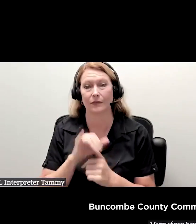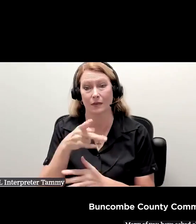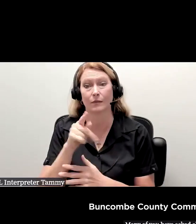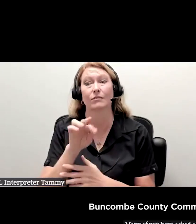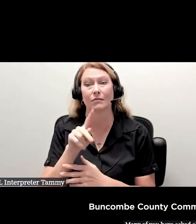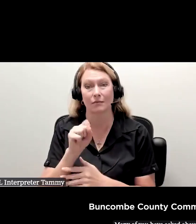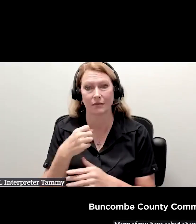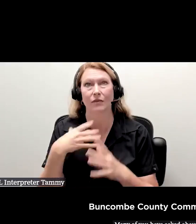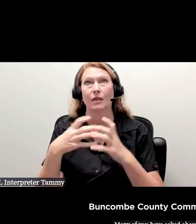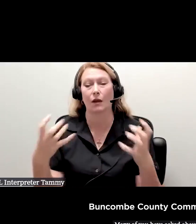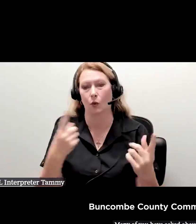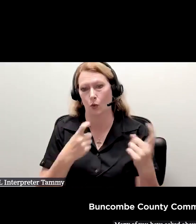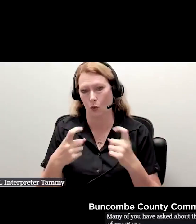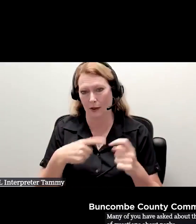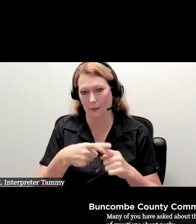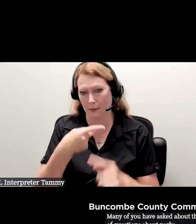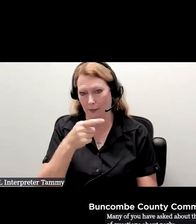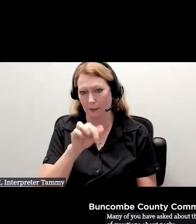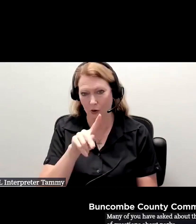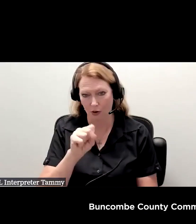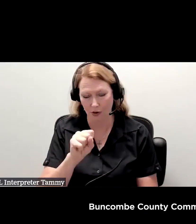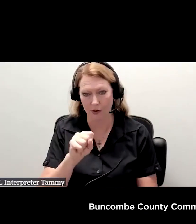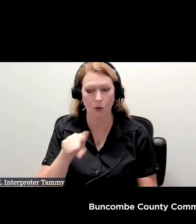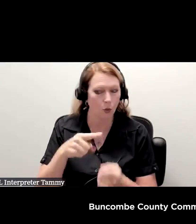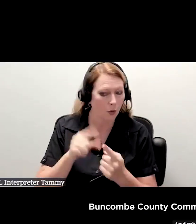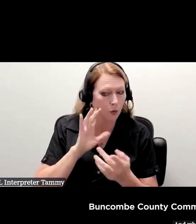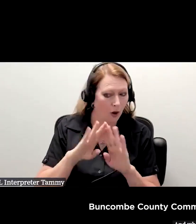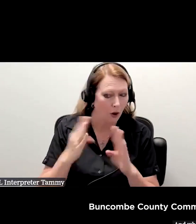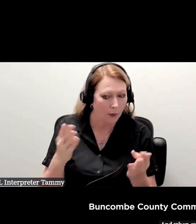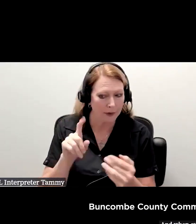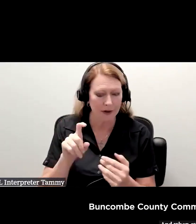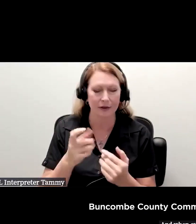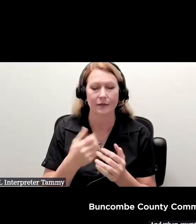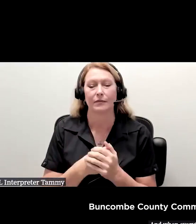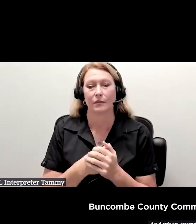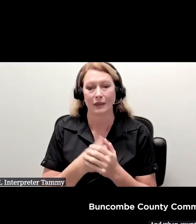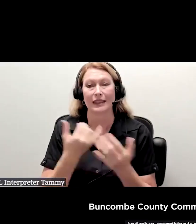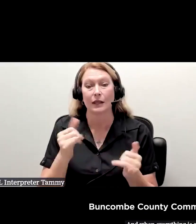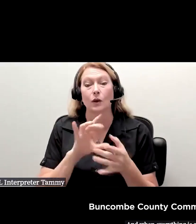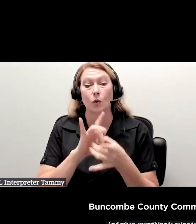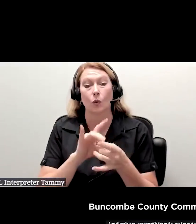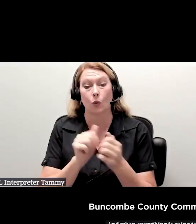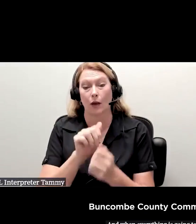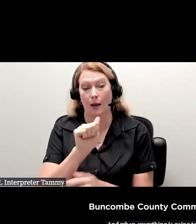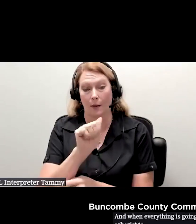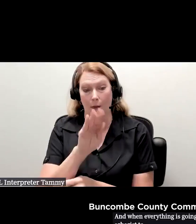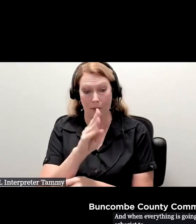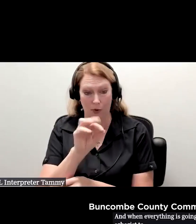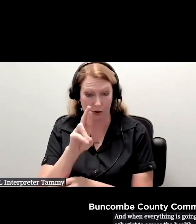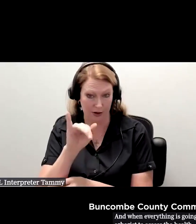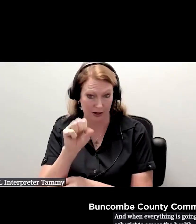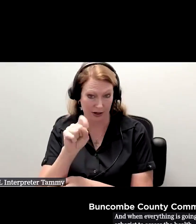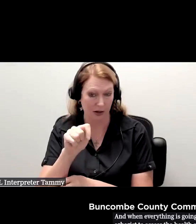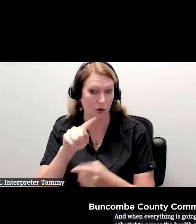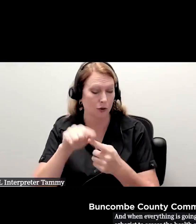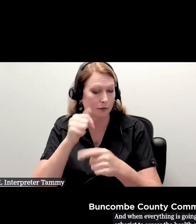questions about parks and when everything is going to reopen. So the parks is working with an arborist to assess the health and stability of trees